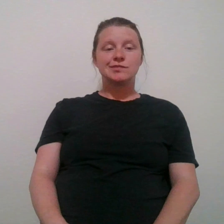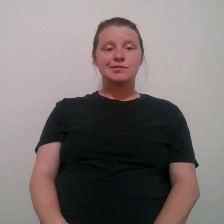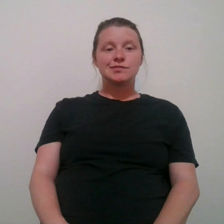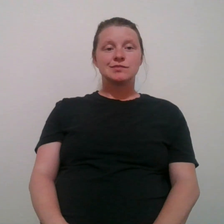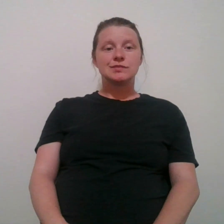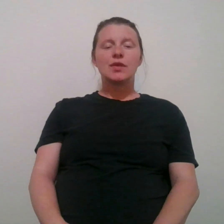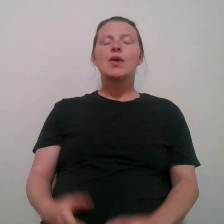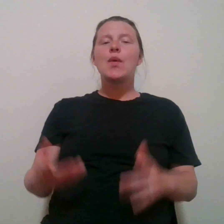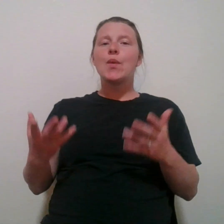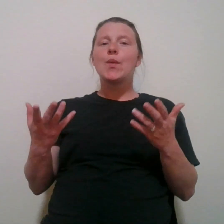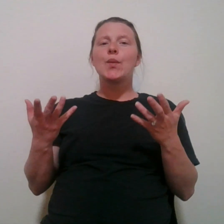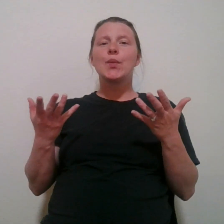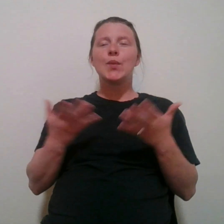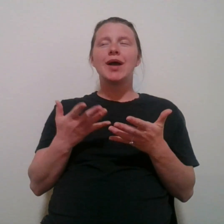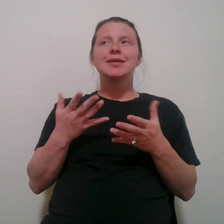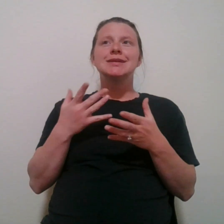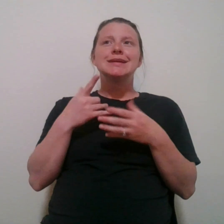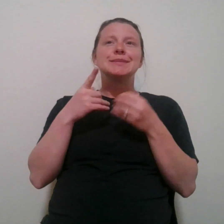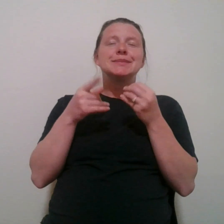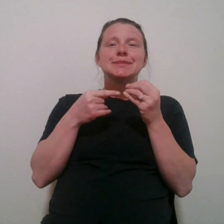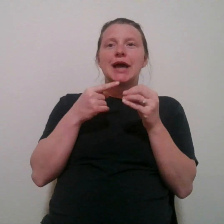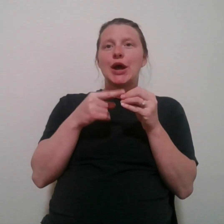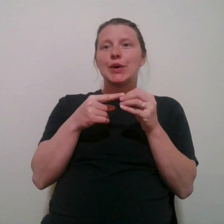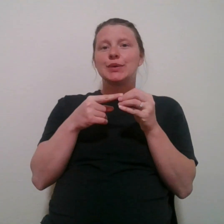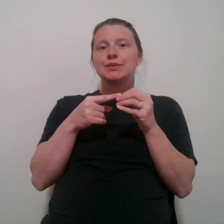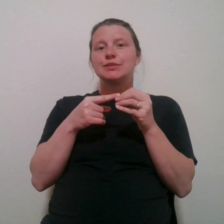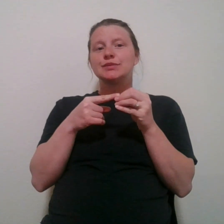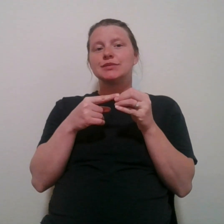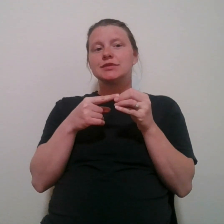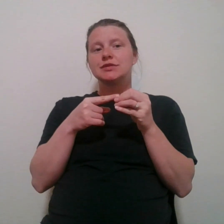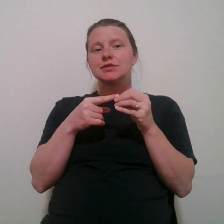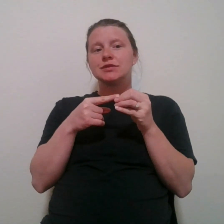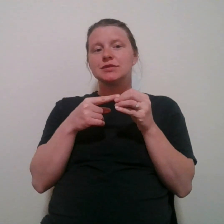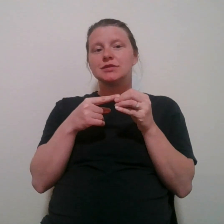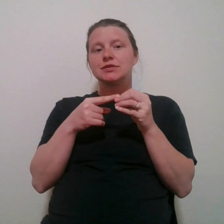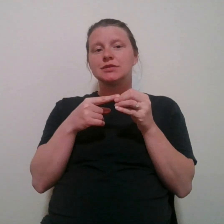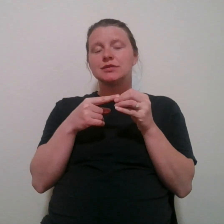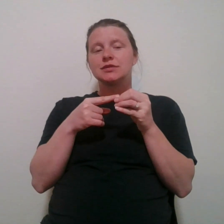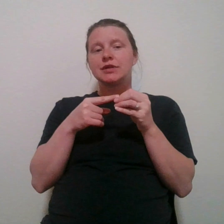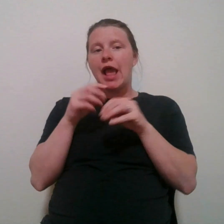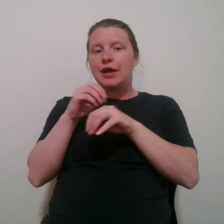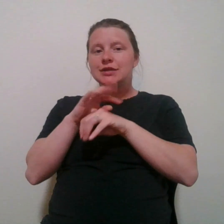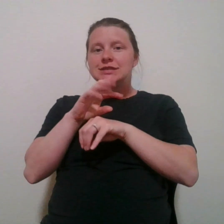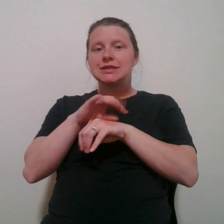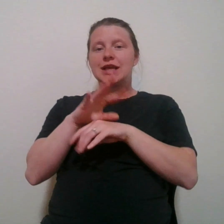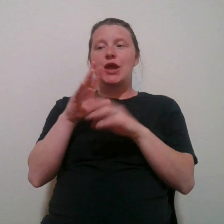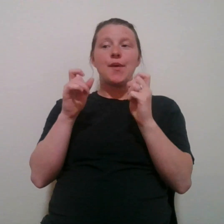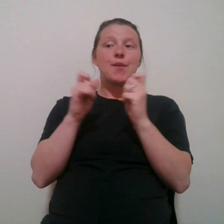What about conferencing with the parents? How do you feel you could approach